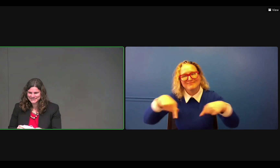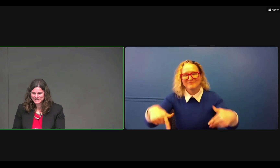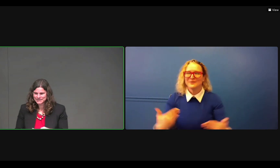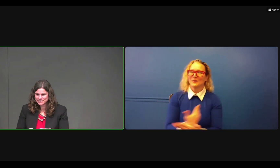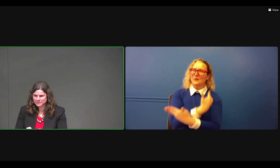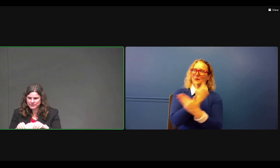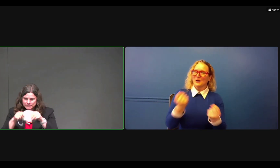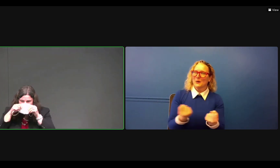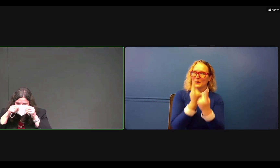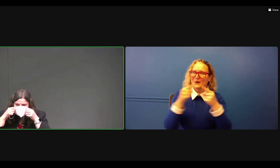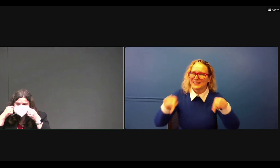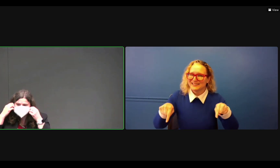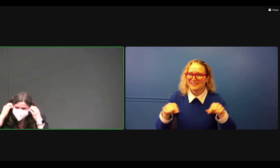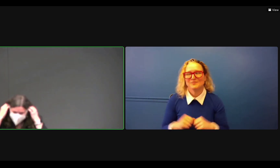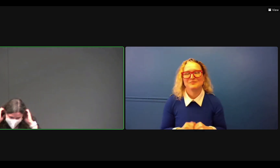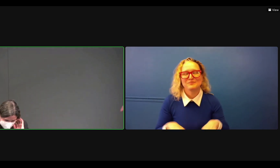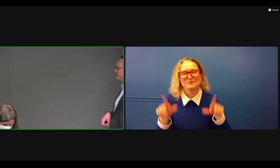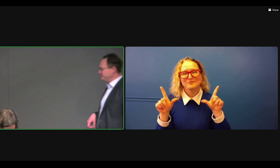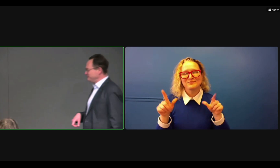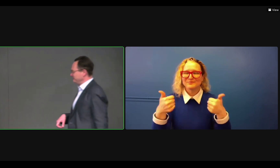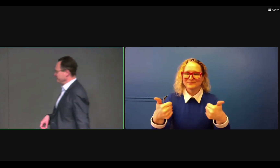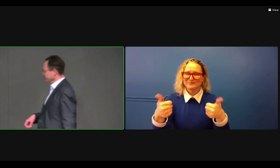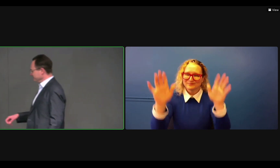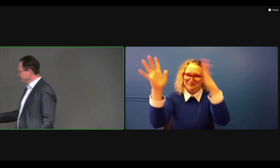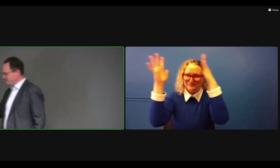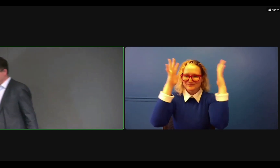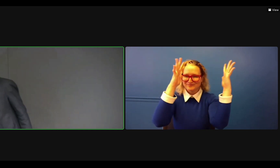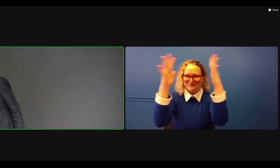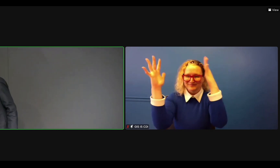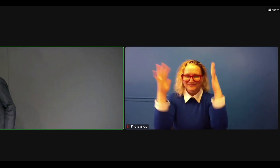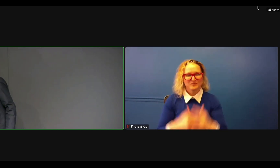first time doing that. Take care.